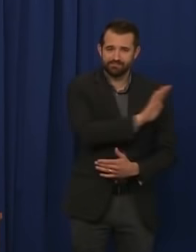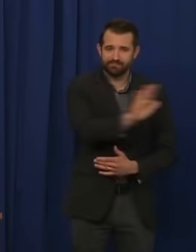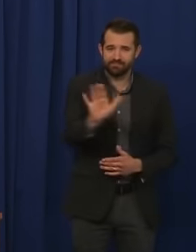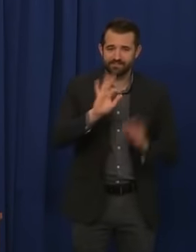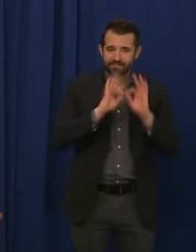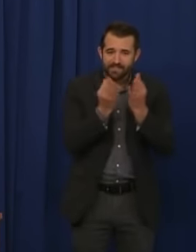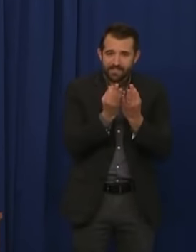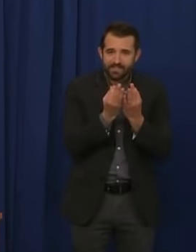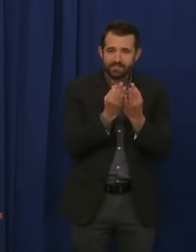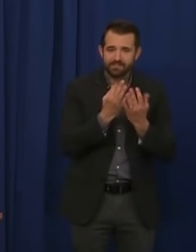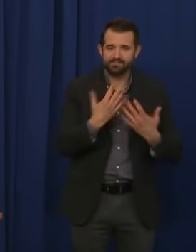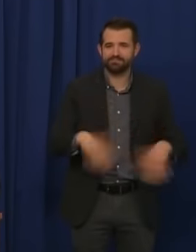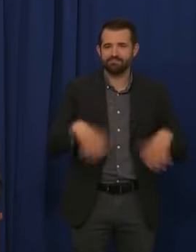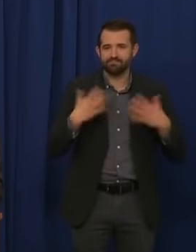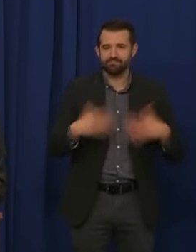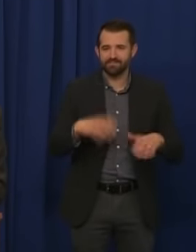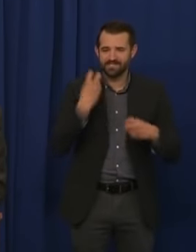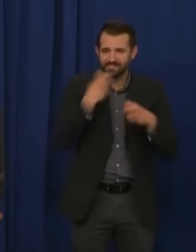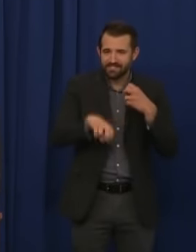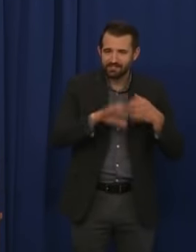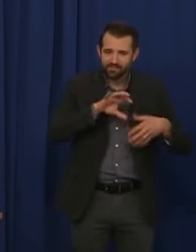of grief.